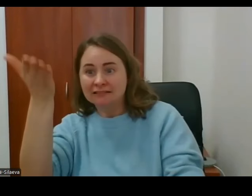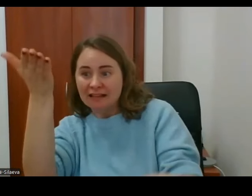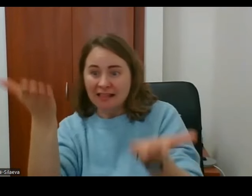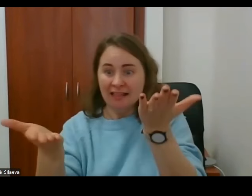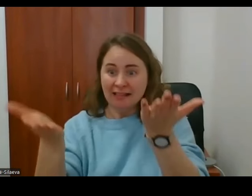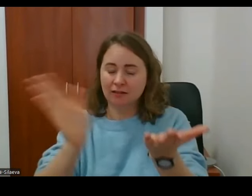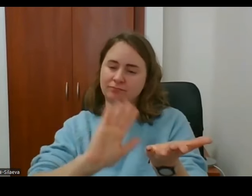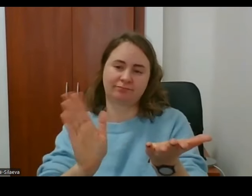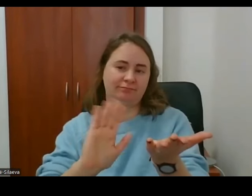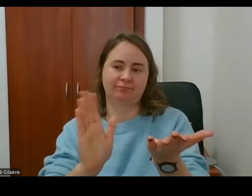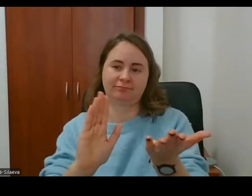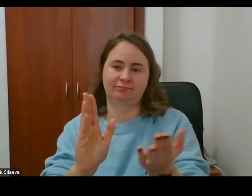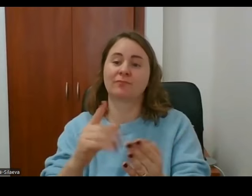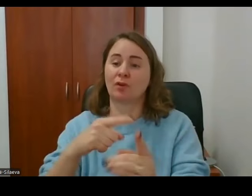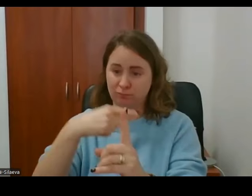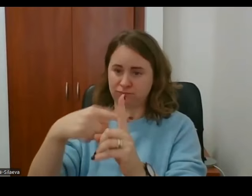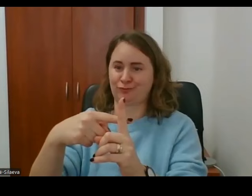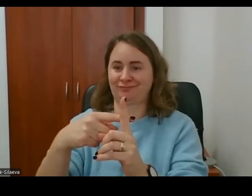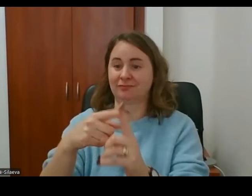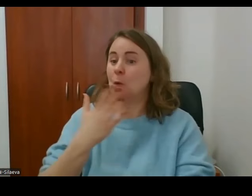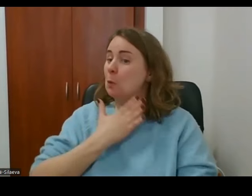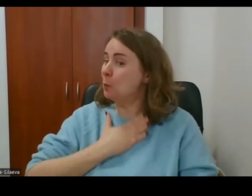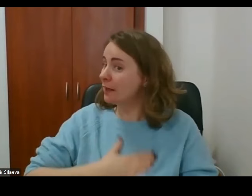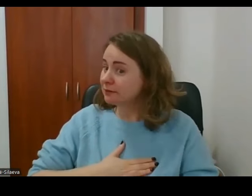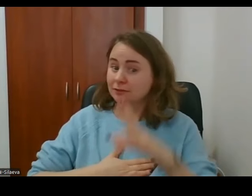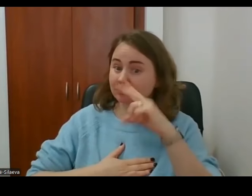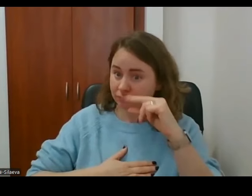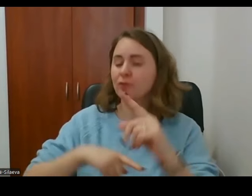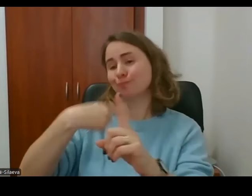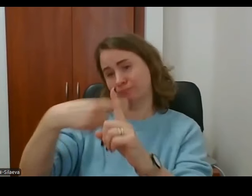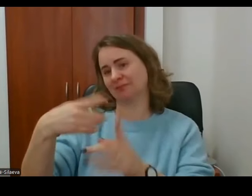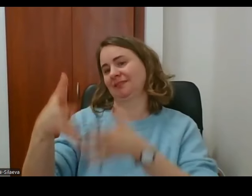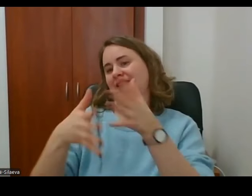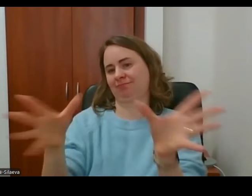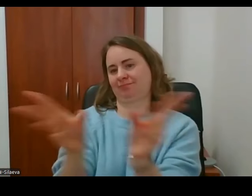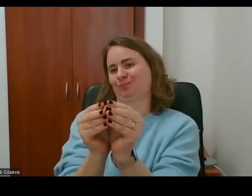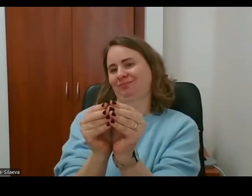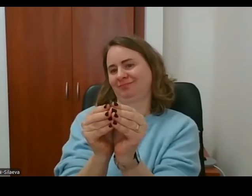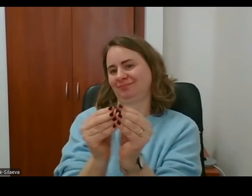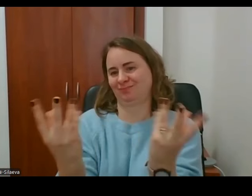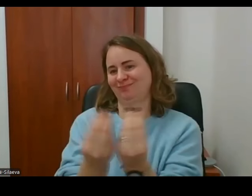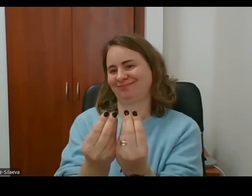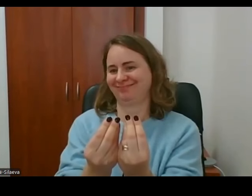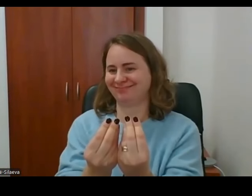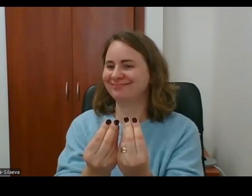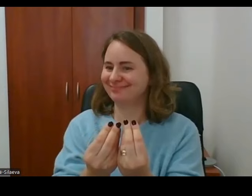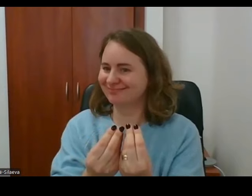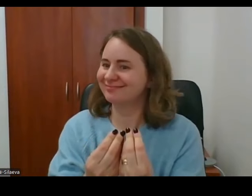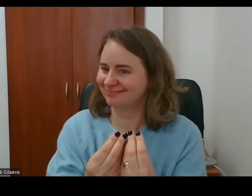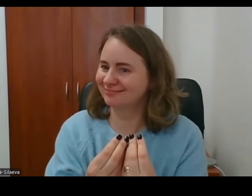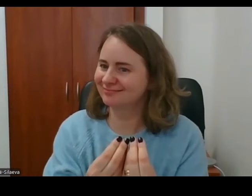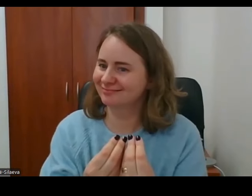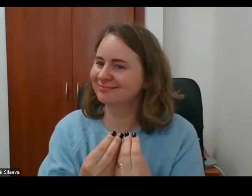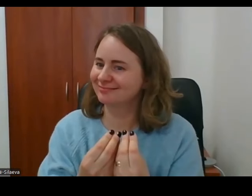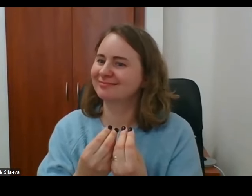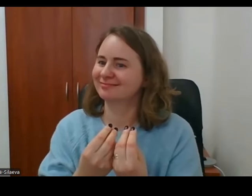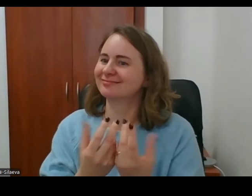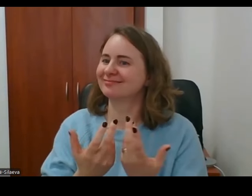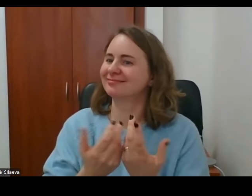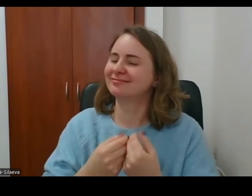So I'm not arguing what is better, spoken language or sign language. Maybe sometimes it's both